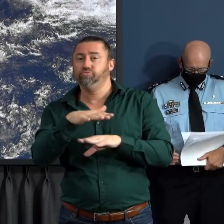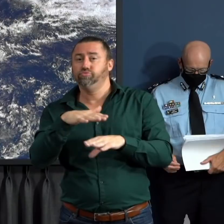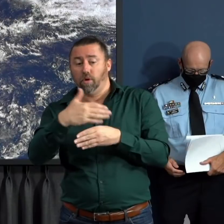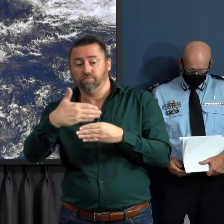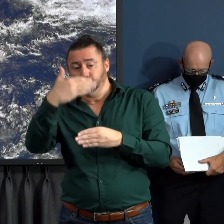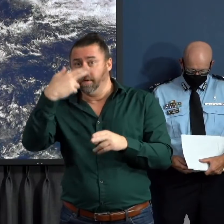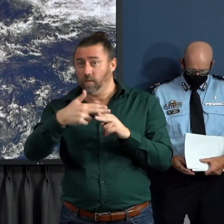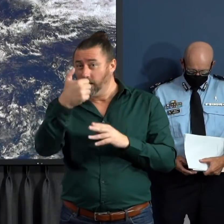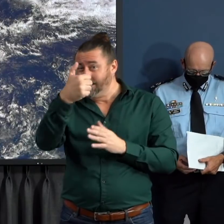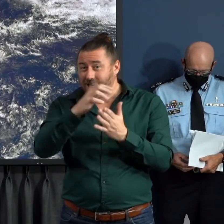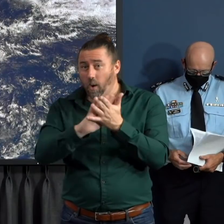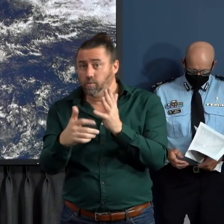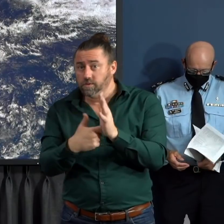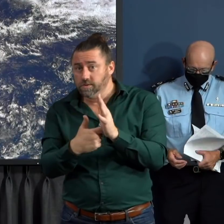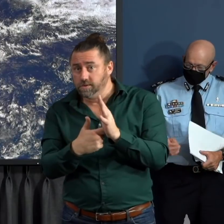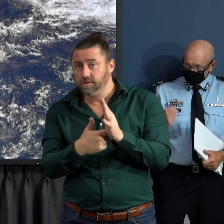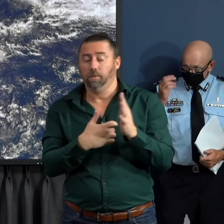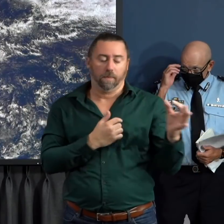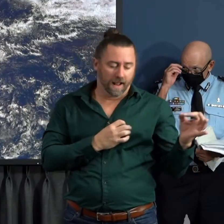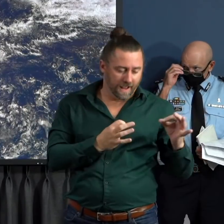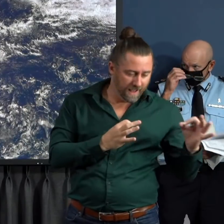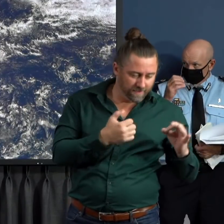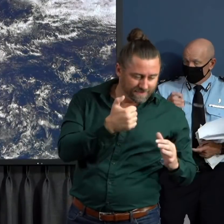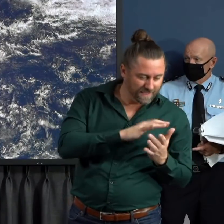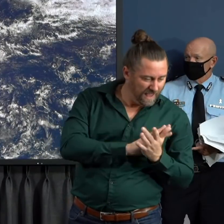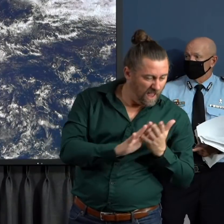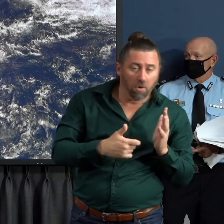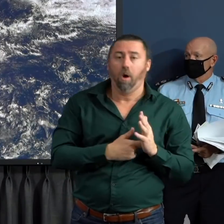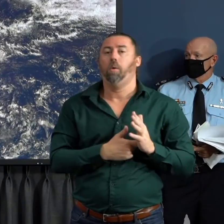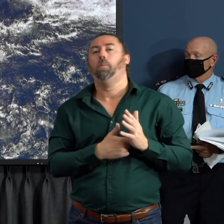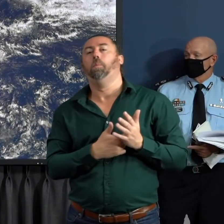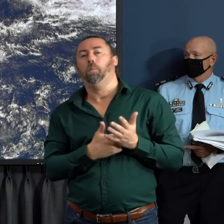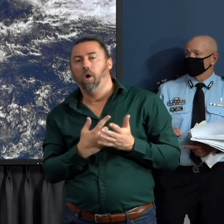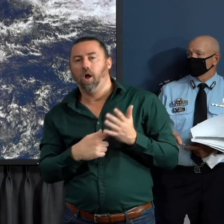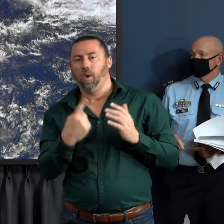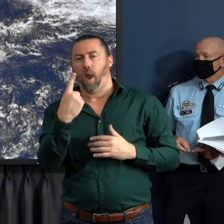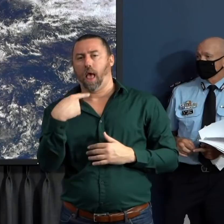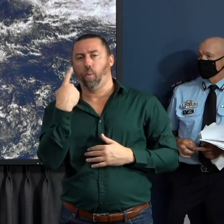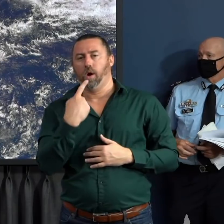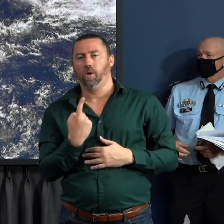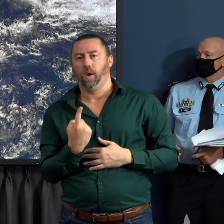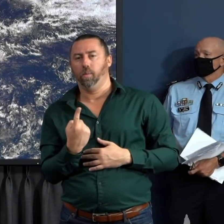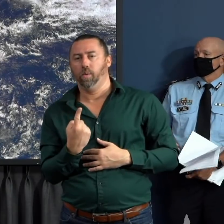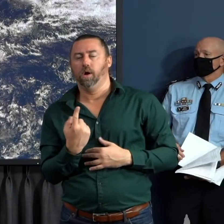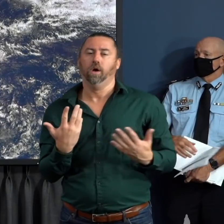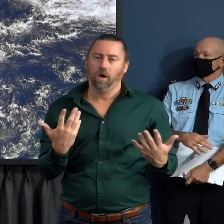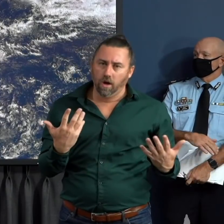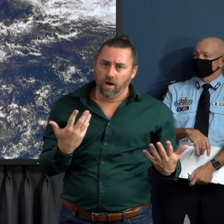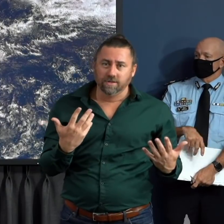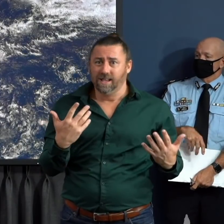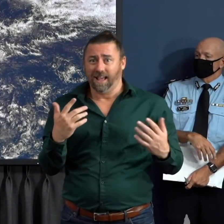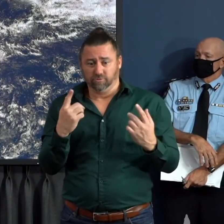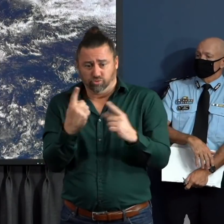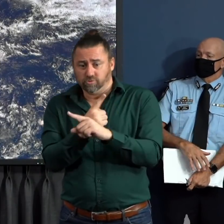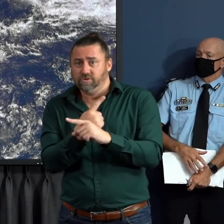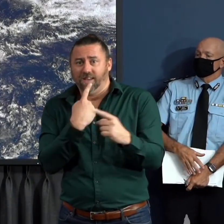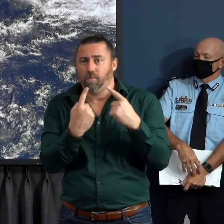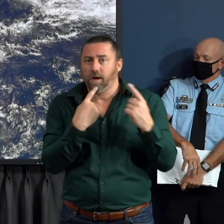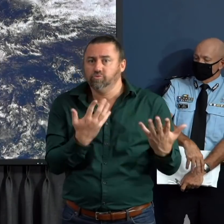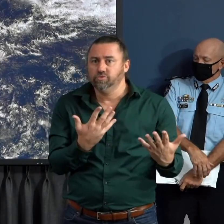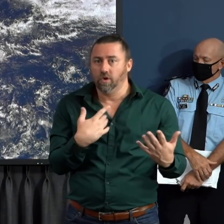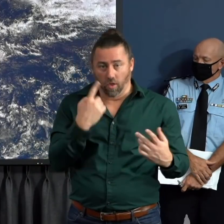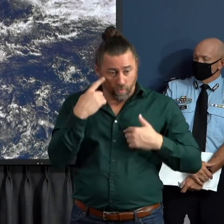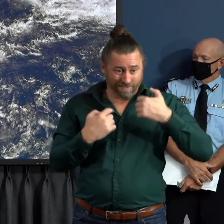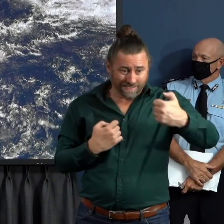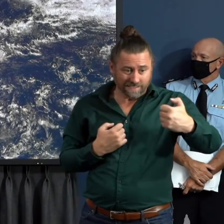We did some modelling based on that. What actually happened was there was a dam release of 1 hour. So that changed the situation. So this will continue